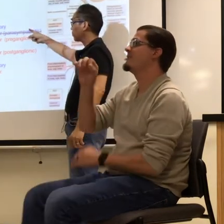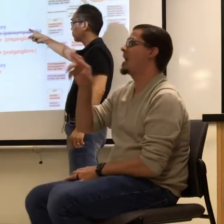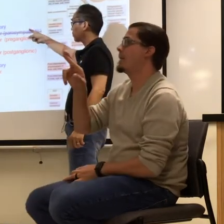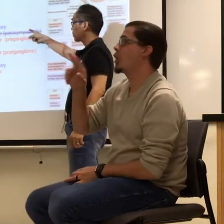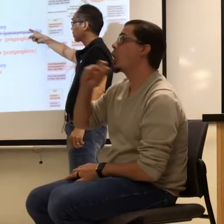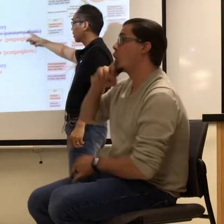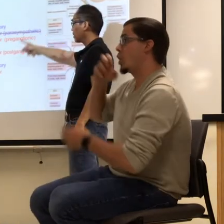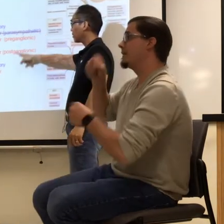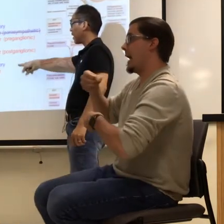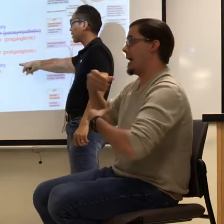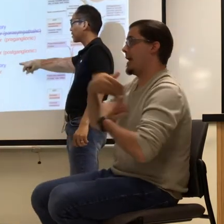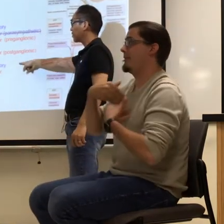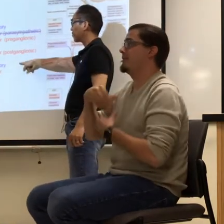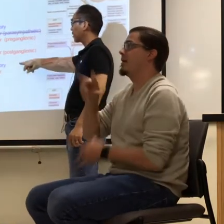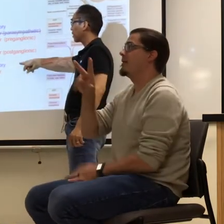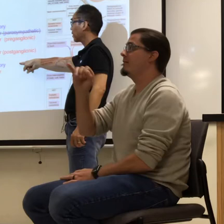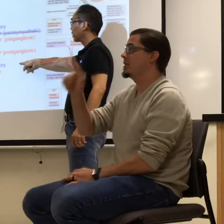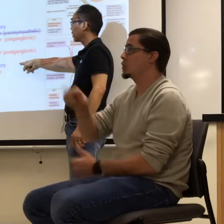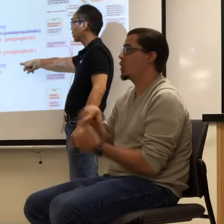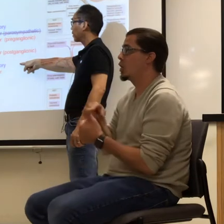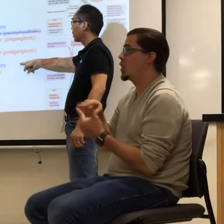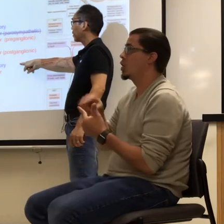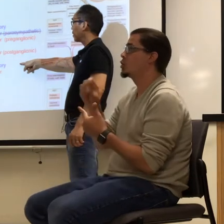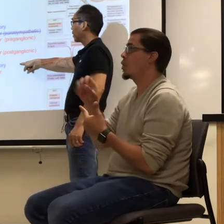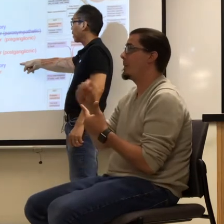sensory, somatic sensory.